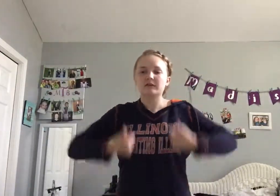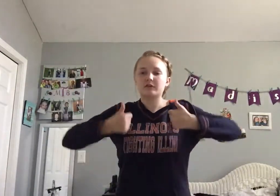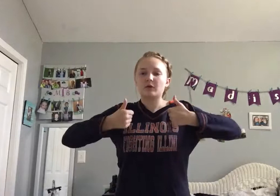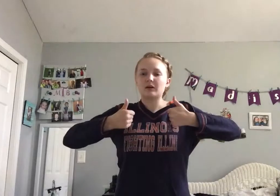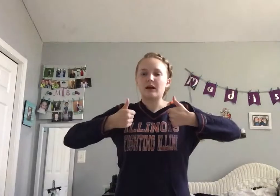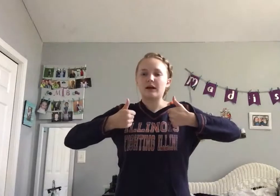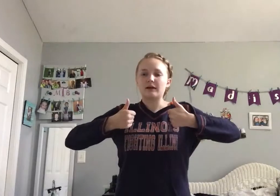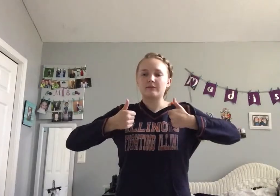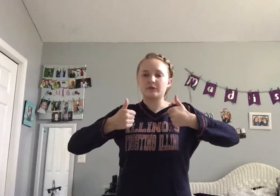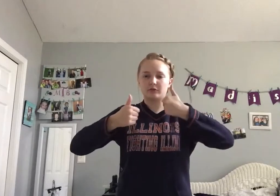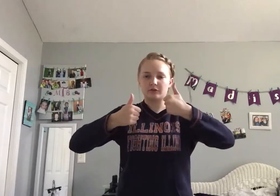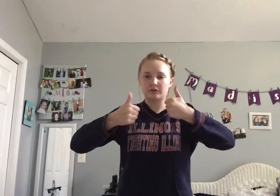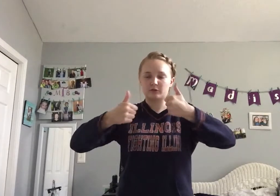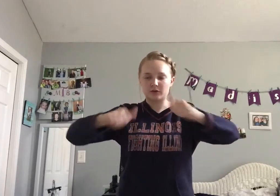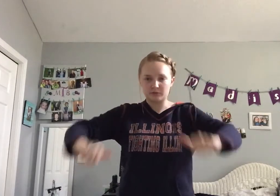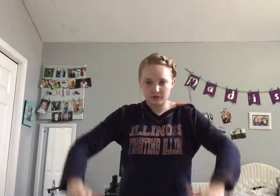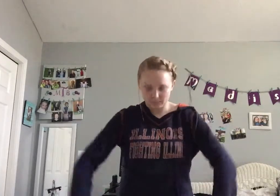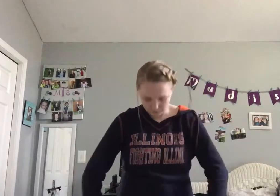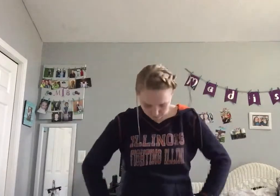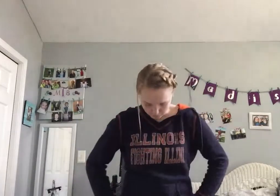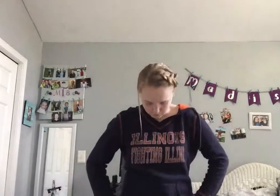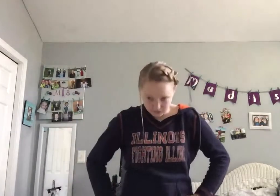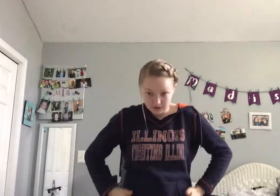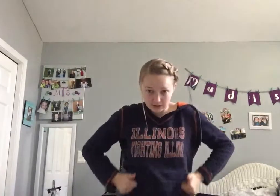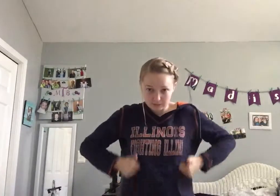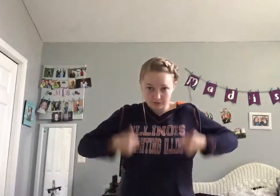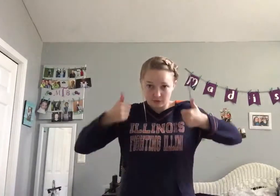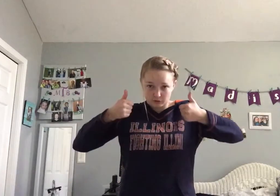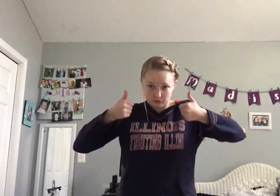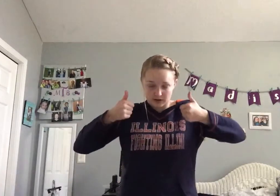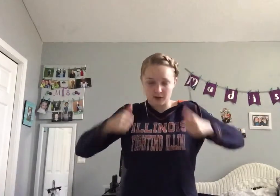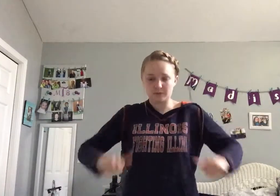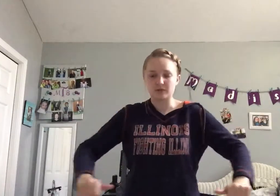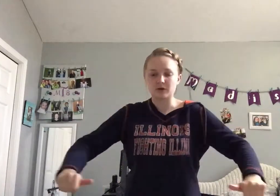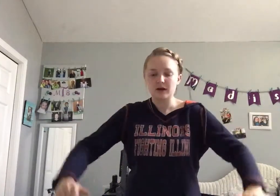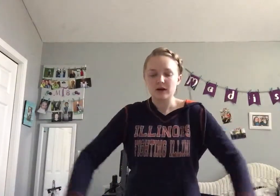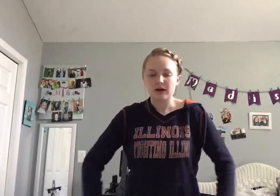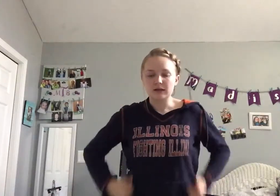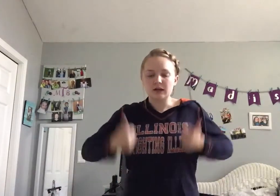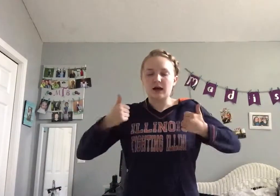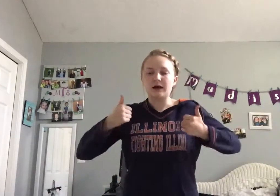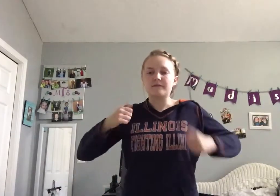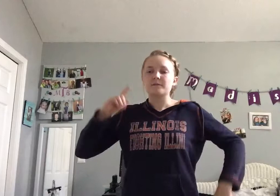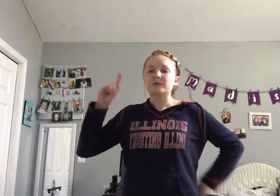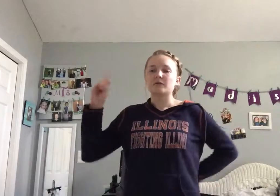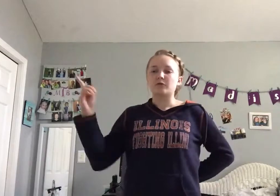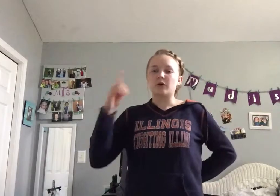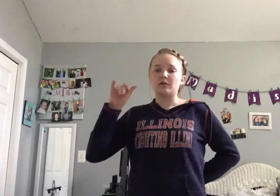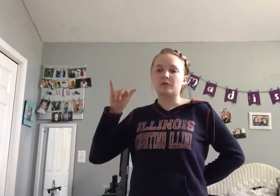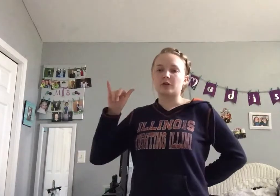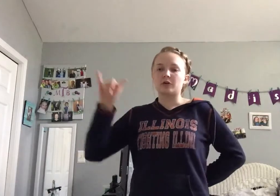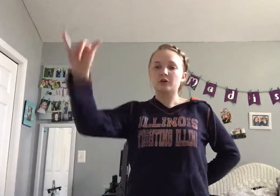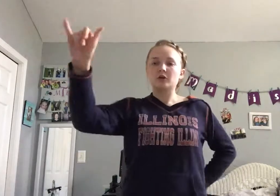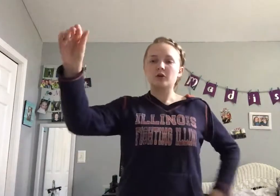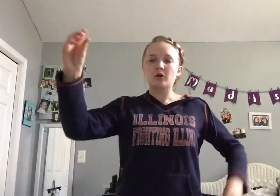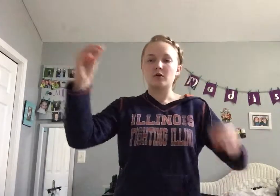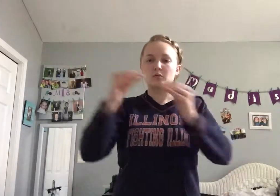So alive, you're just doing thumbs up, it's from hips all the way up. So alive, forever,